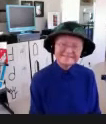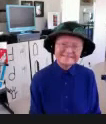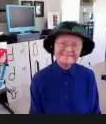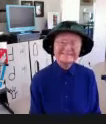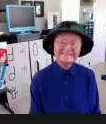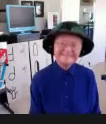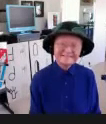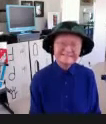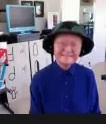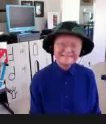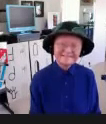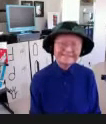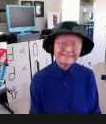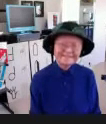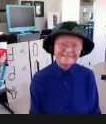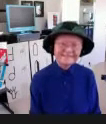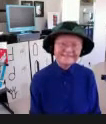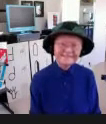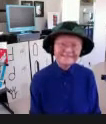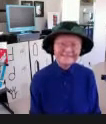The hand opens up.